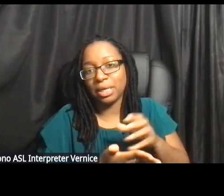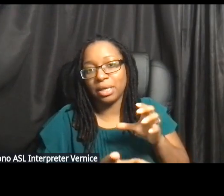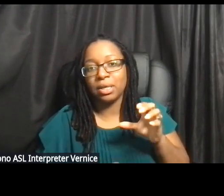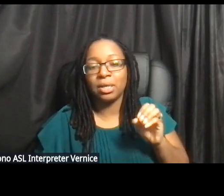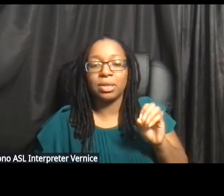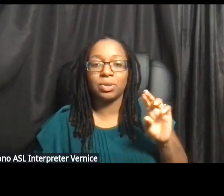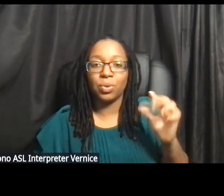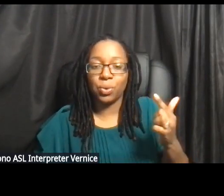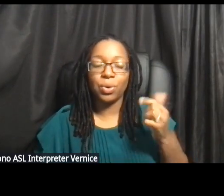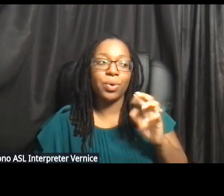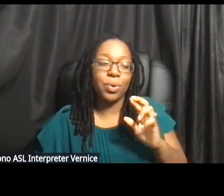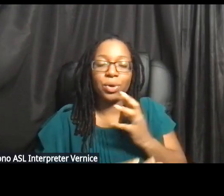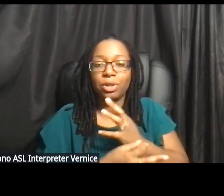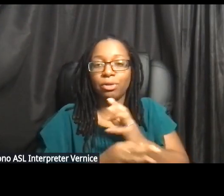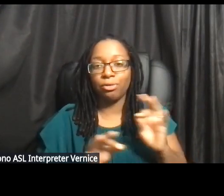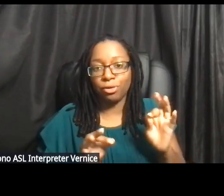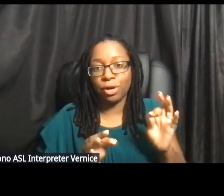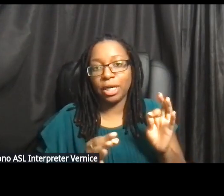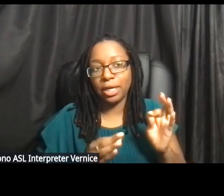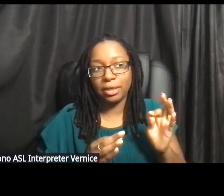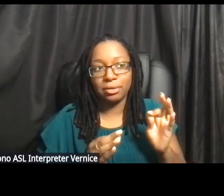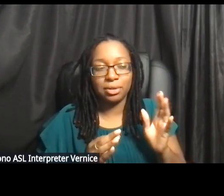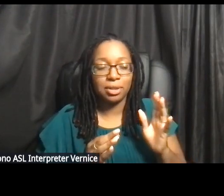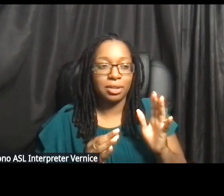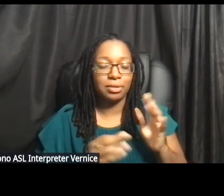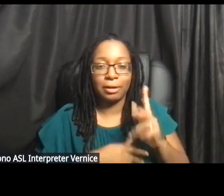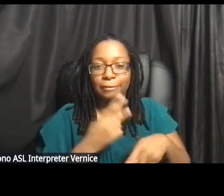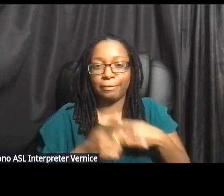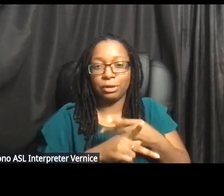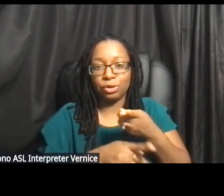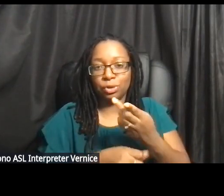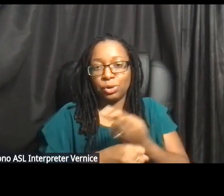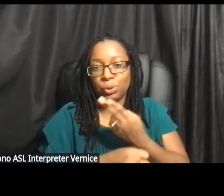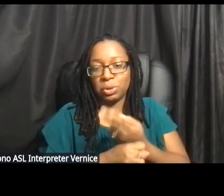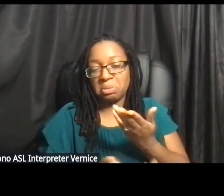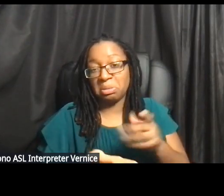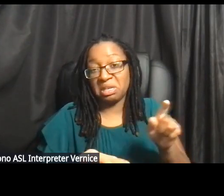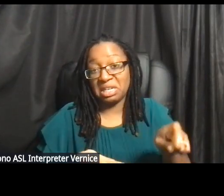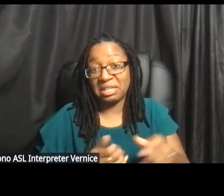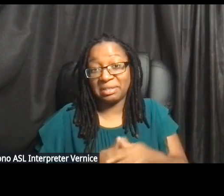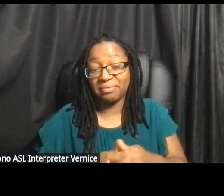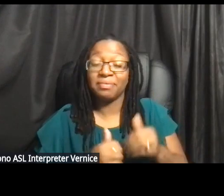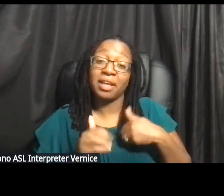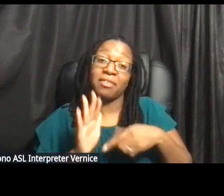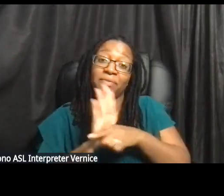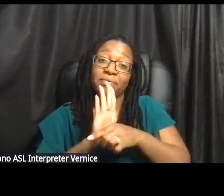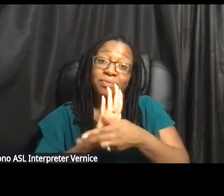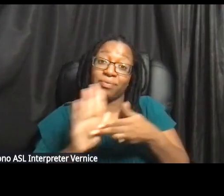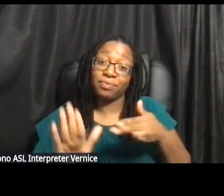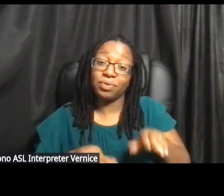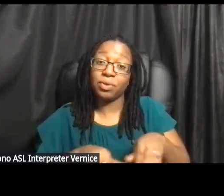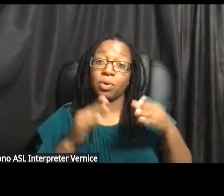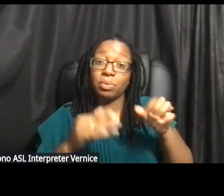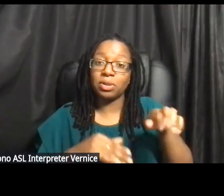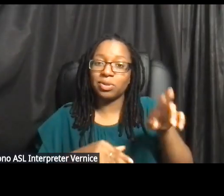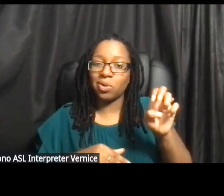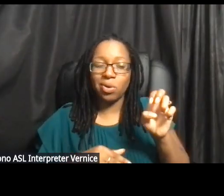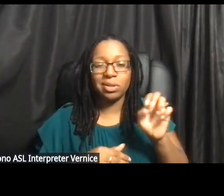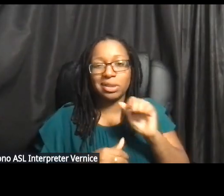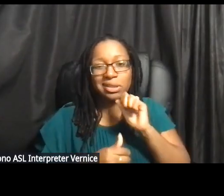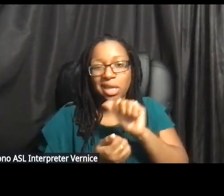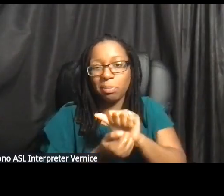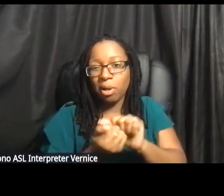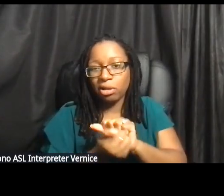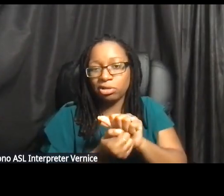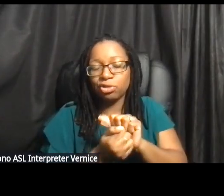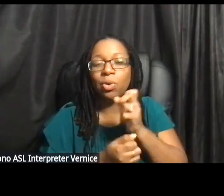you're using. They probably need it. There's a stereotype that open source software is less polished or that it is harder to